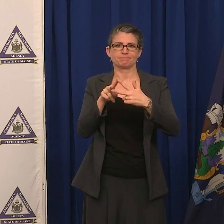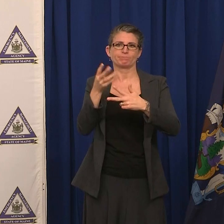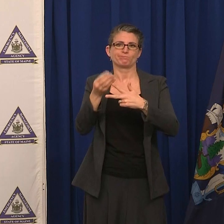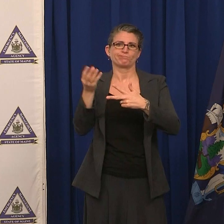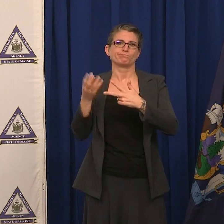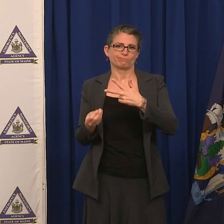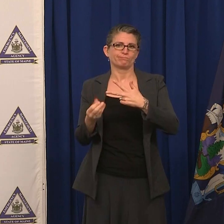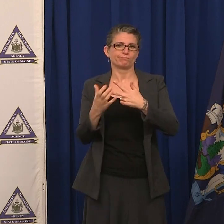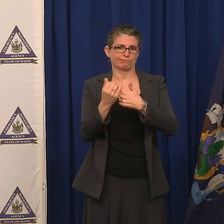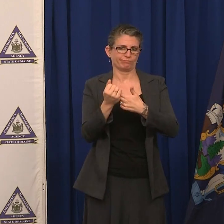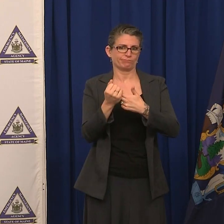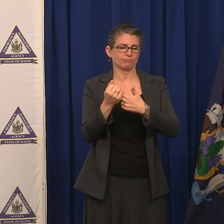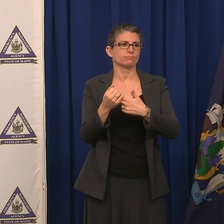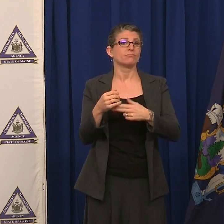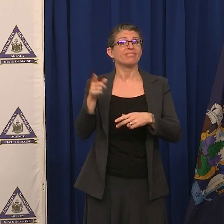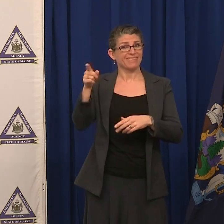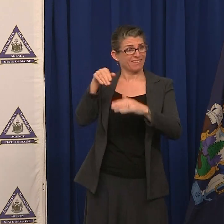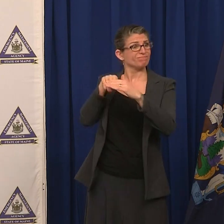at the time of their death.